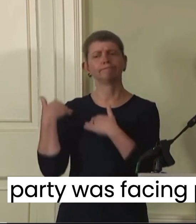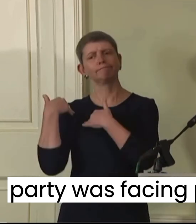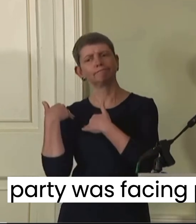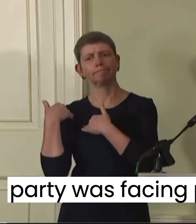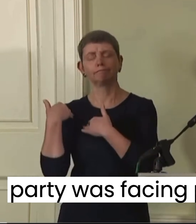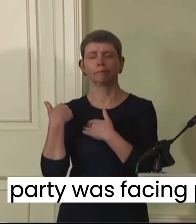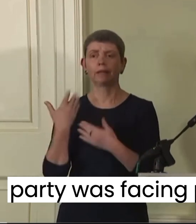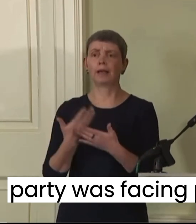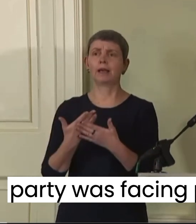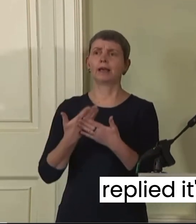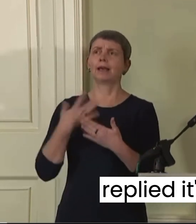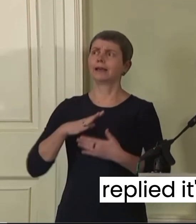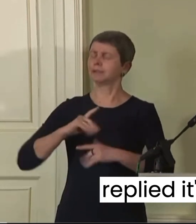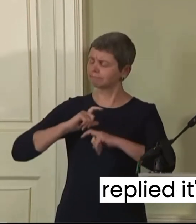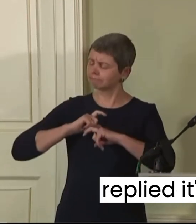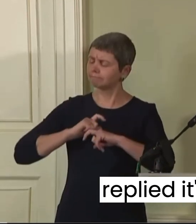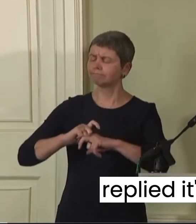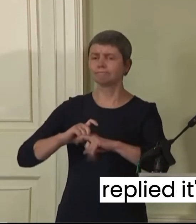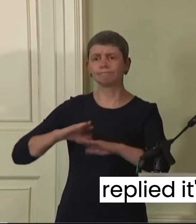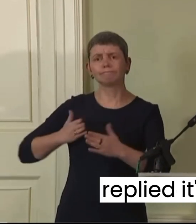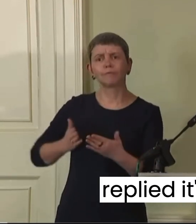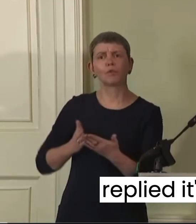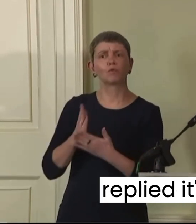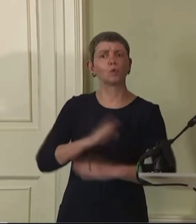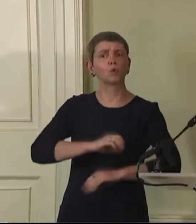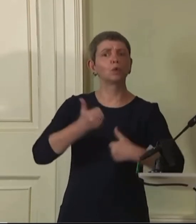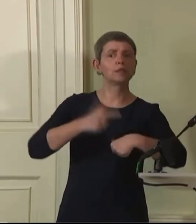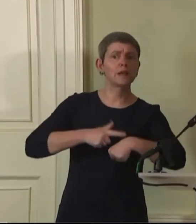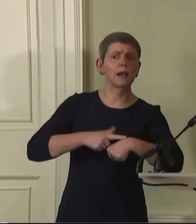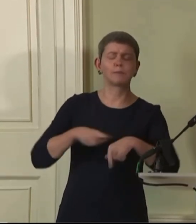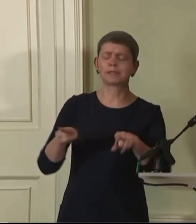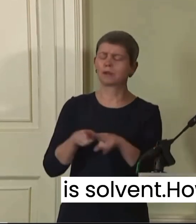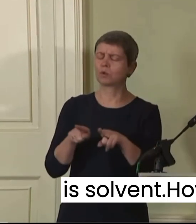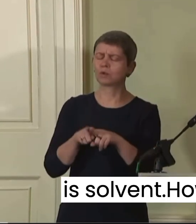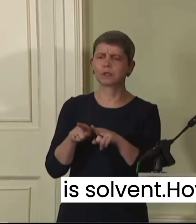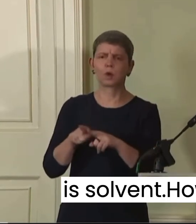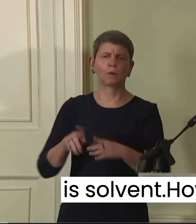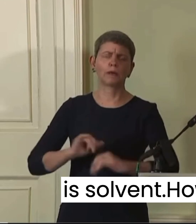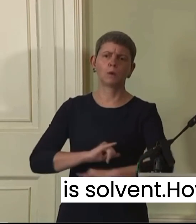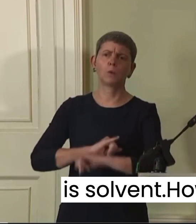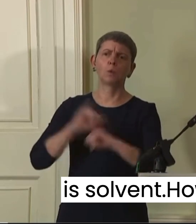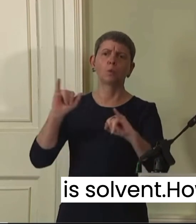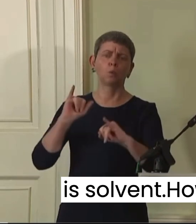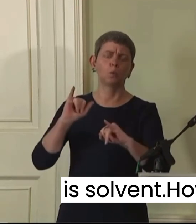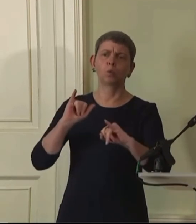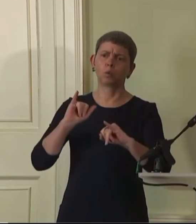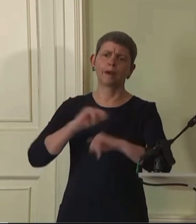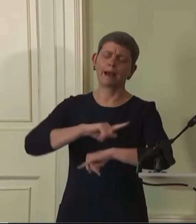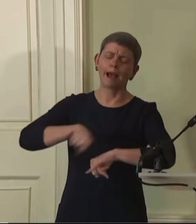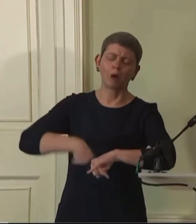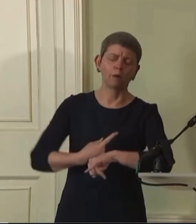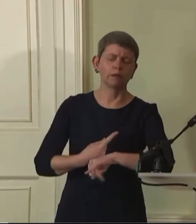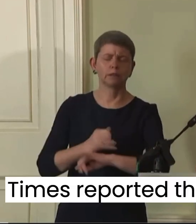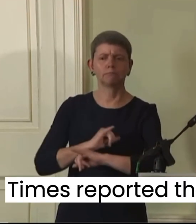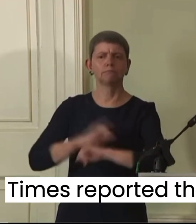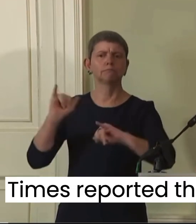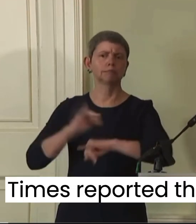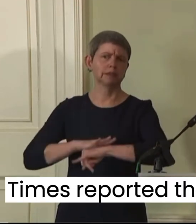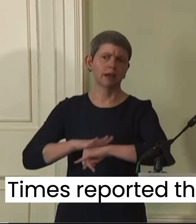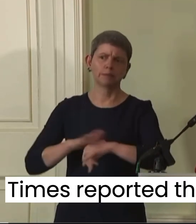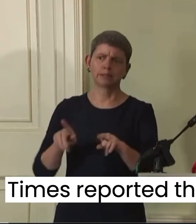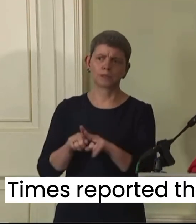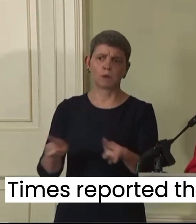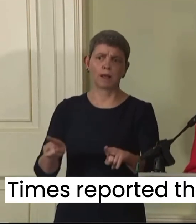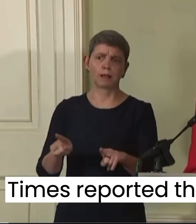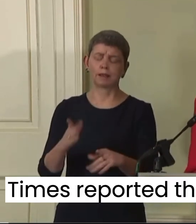facing possible bankruptcy, he replied, "It's not. The party is solvent." However, the Sunday Times